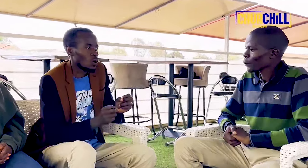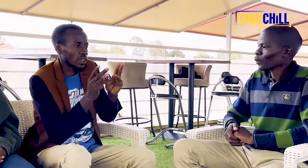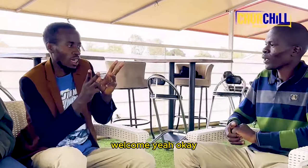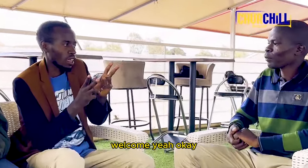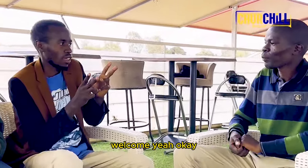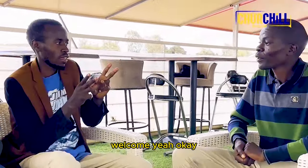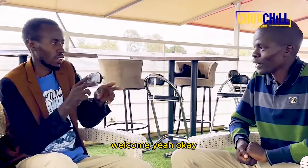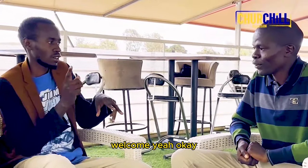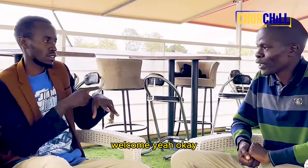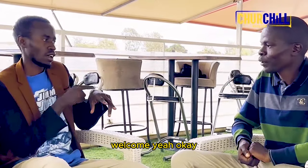Welcome. Yeah, okay.